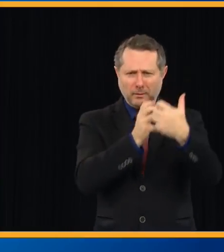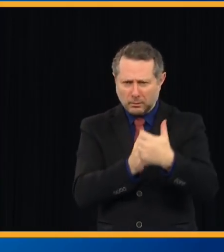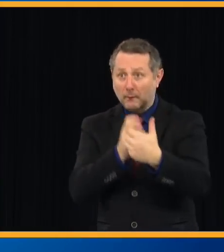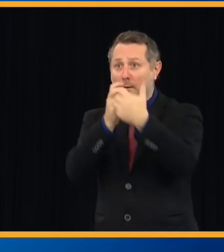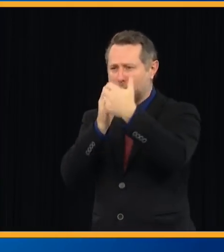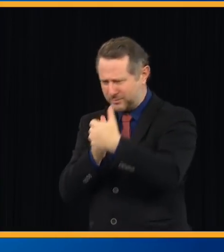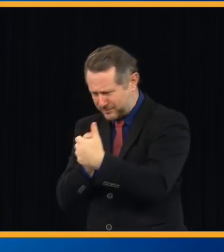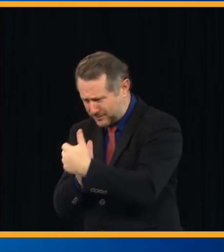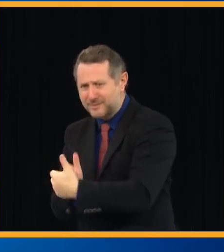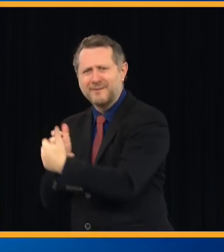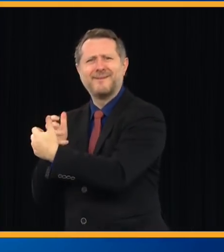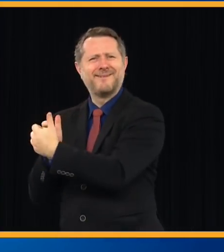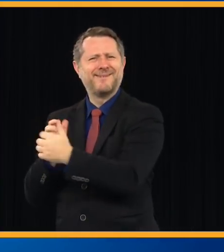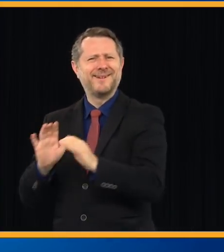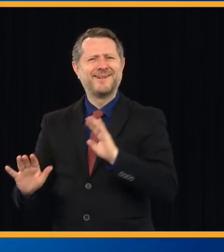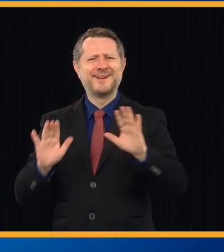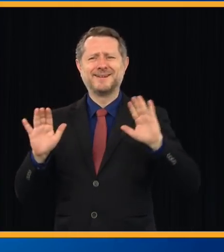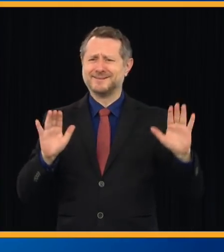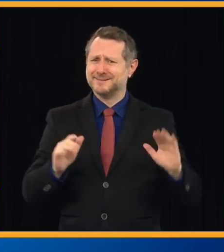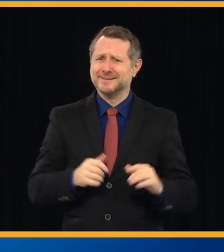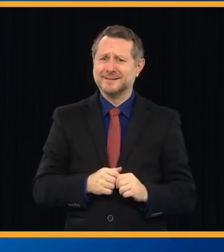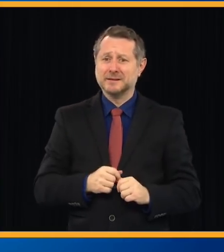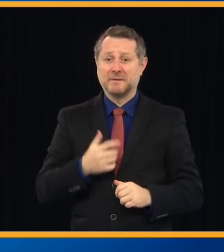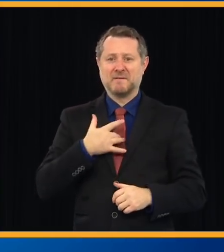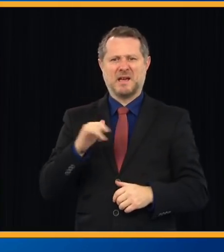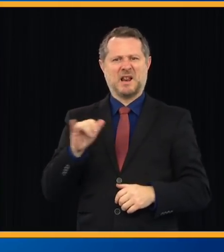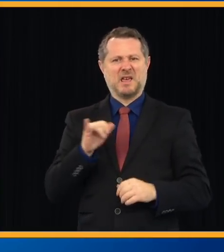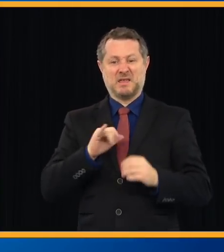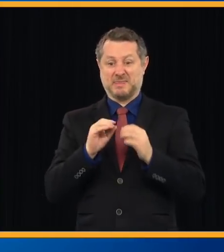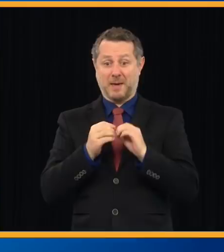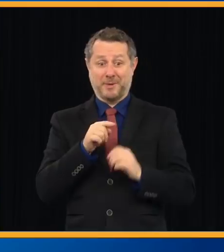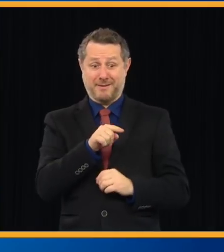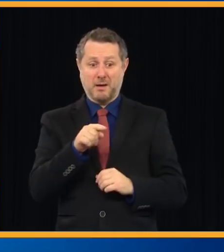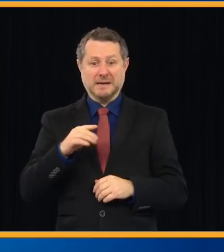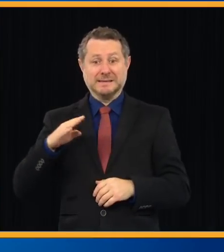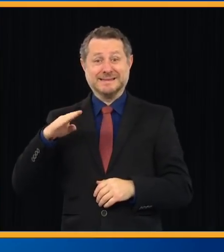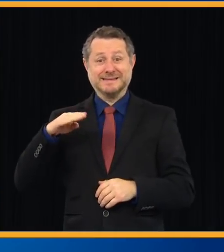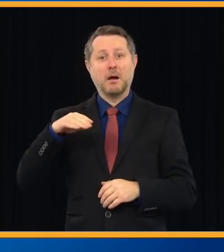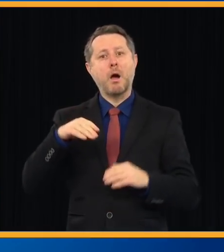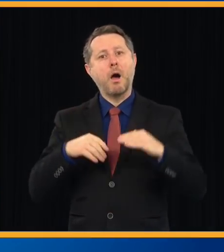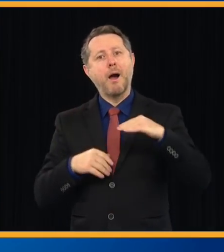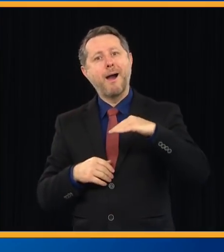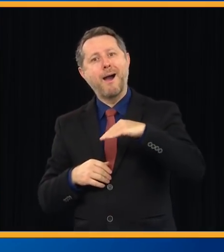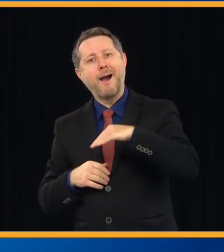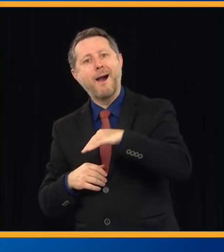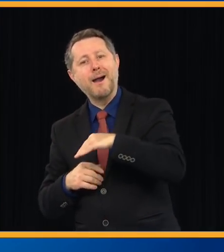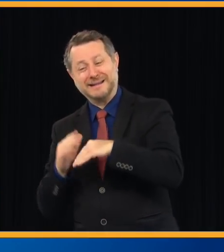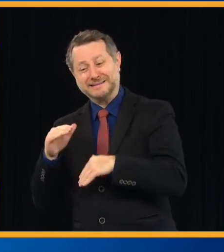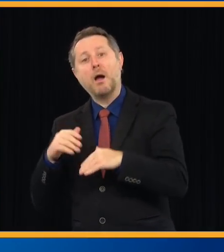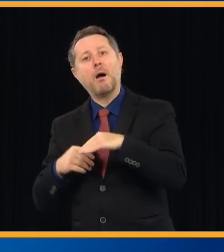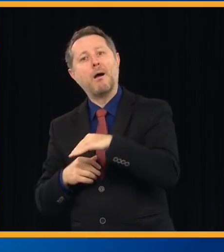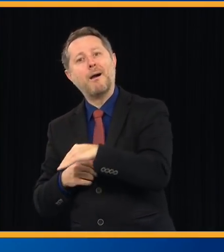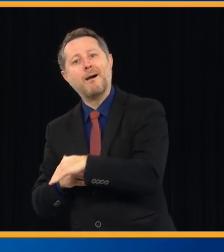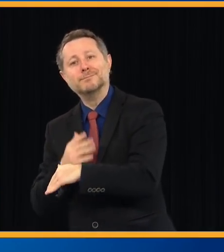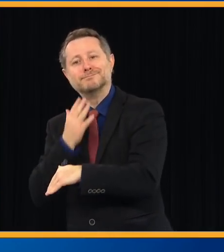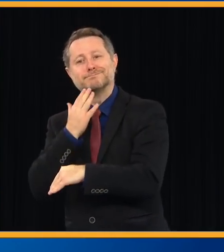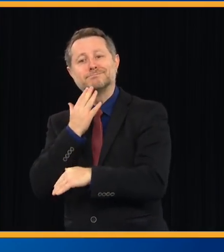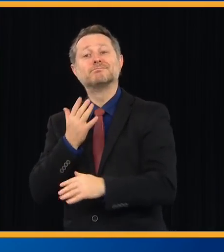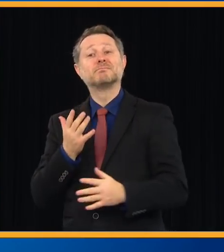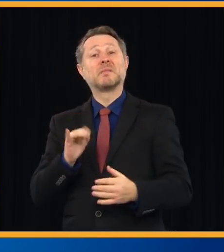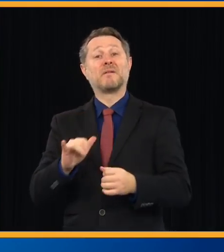Now that we have it basically stabilized and on the decline, the enemy is on the run, the virus